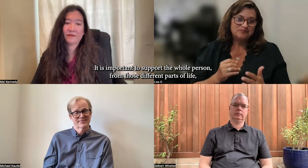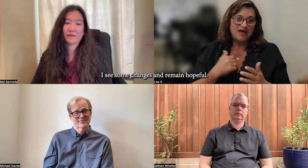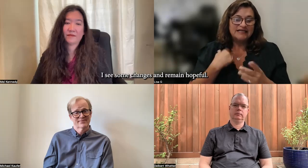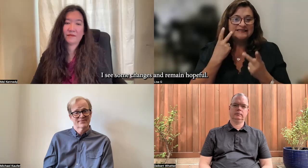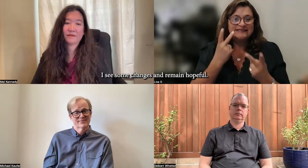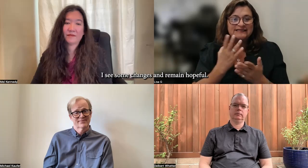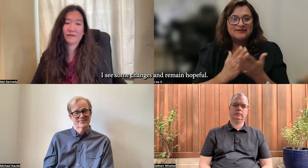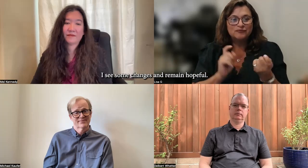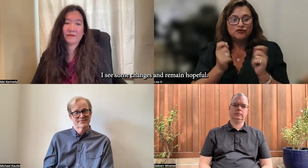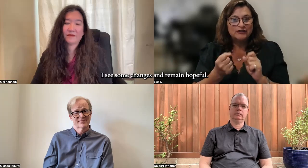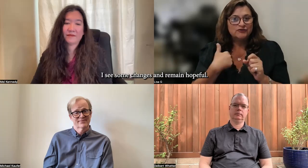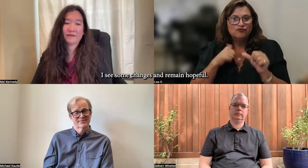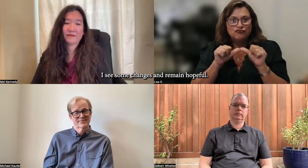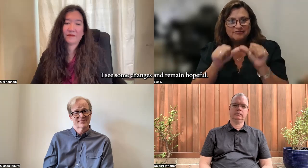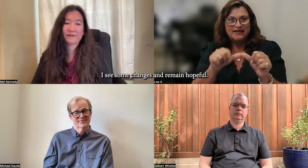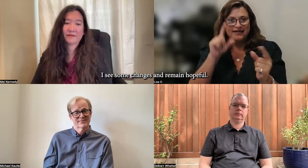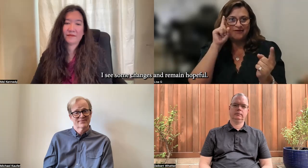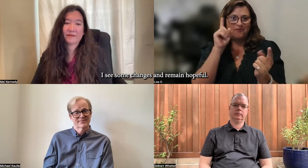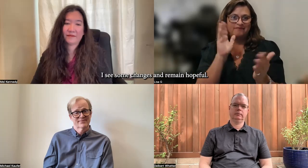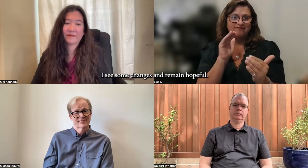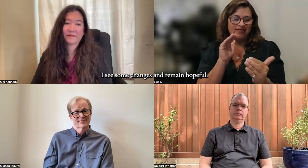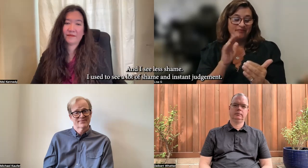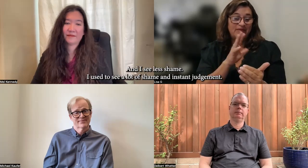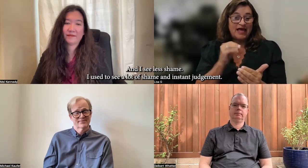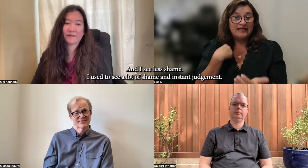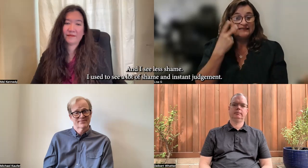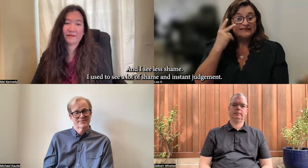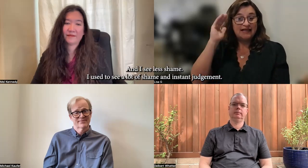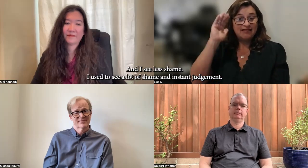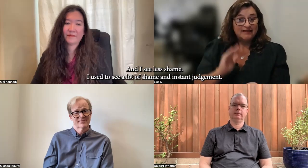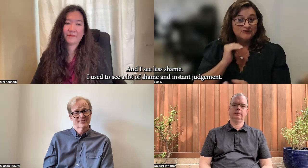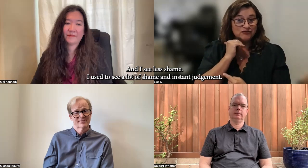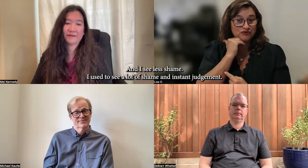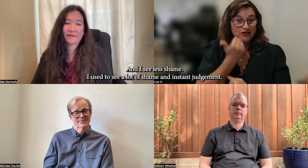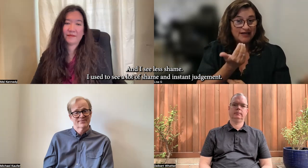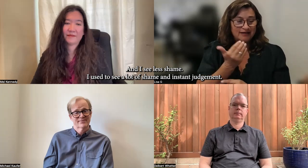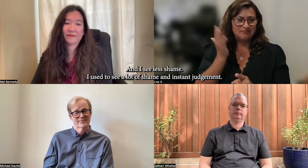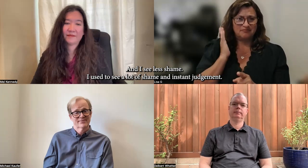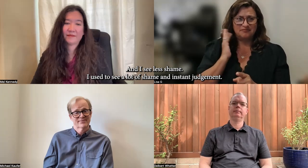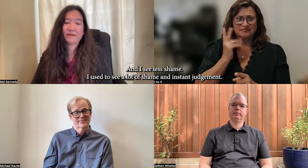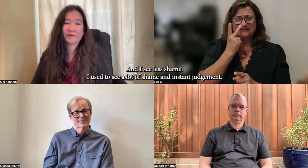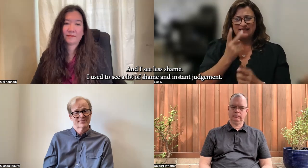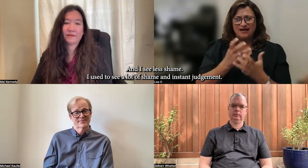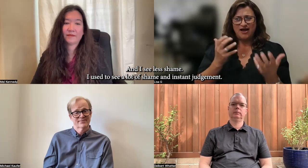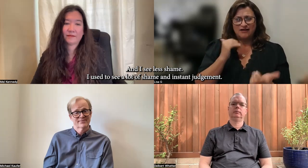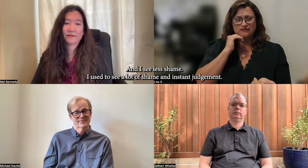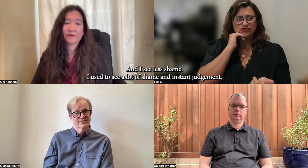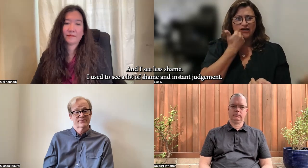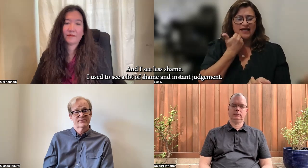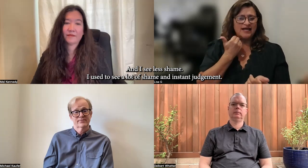I see some changes and remain hopeful. And I see less shame. I used to see a lot of shame